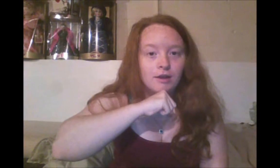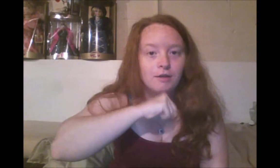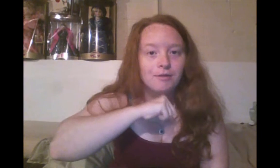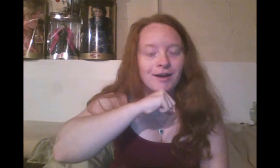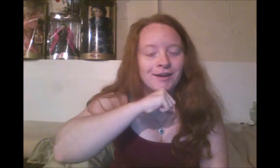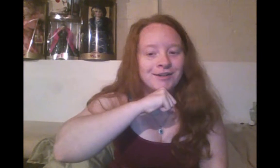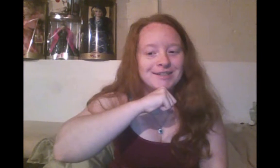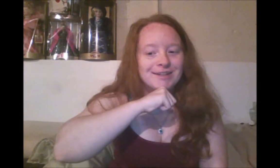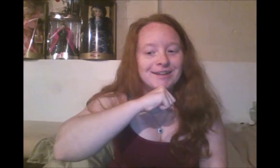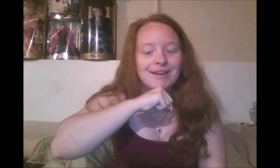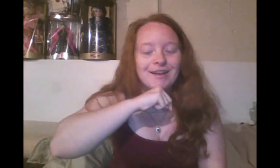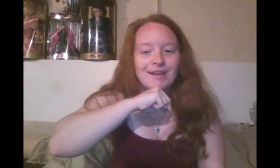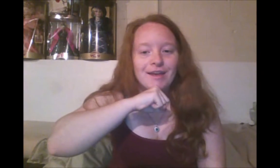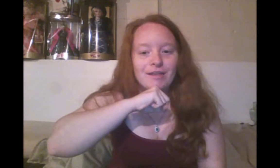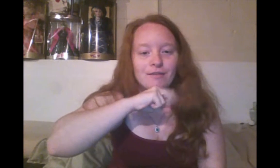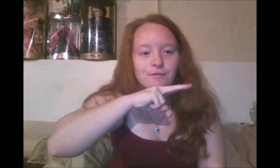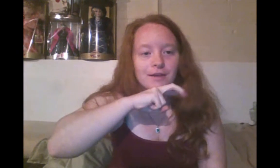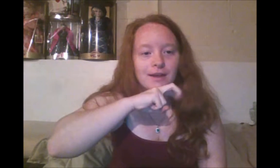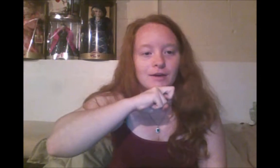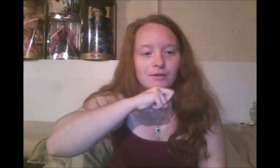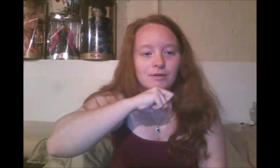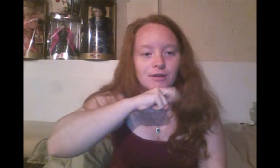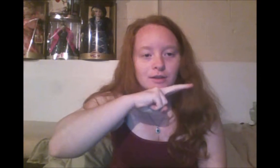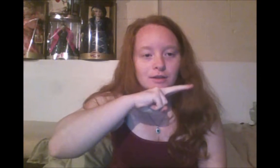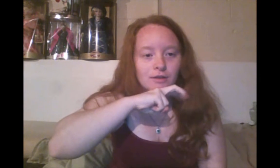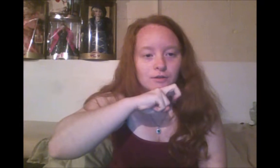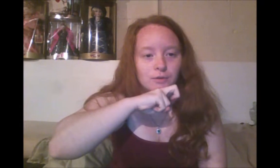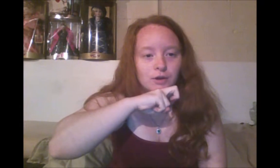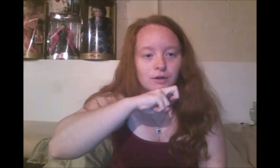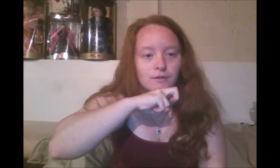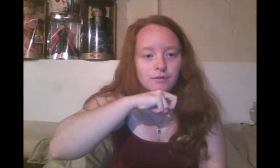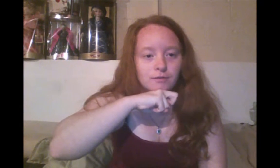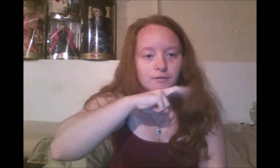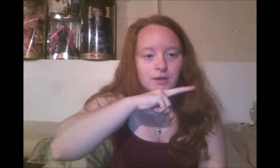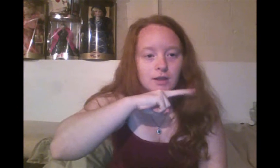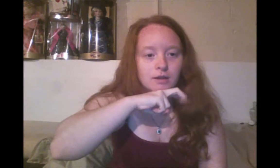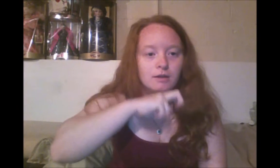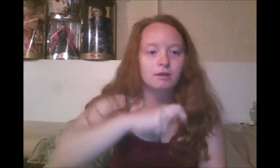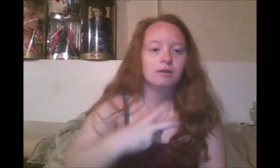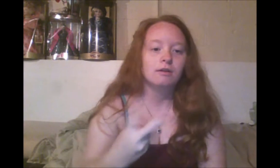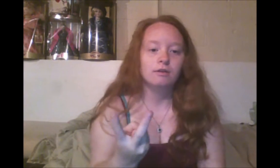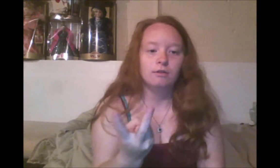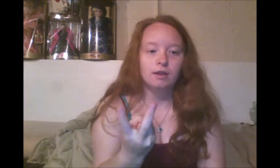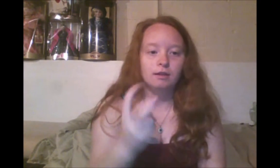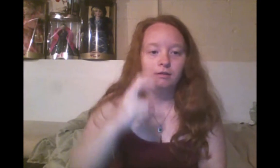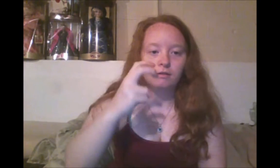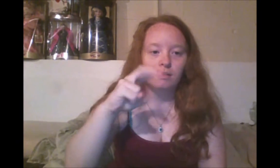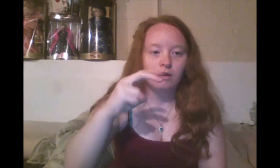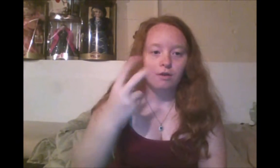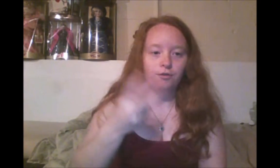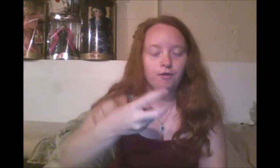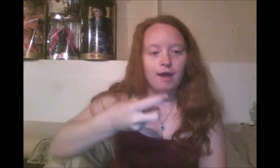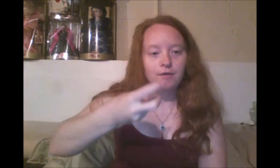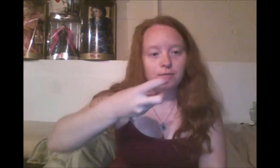Put it on your chin, then flick out into a curved V. So like this. So if I have it on my